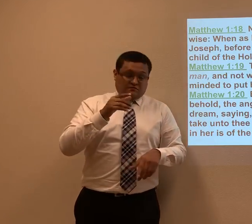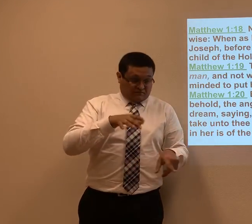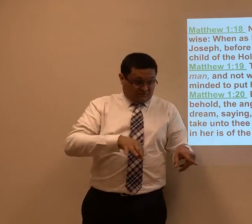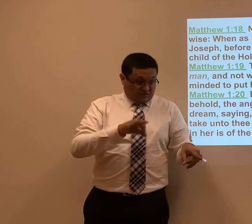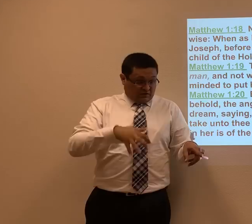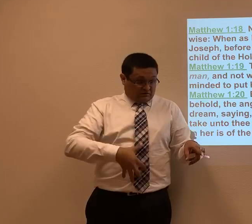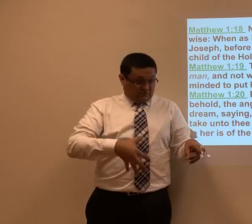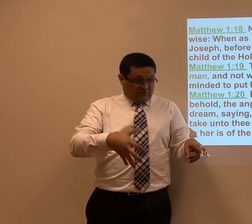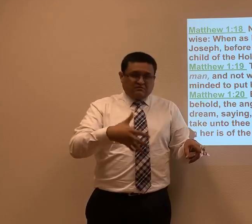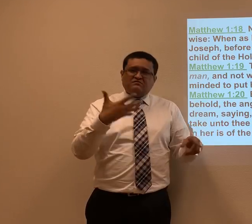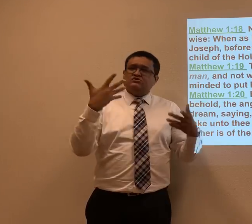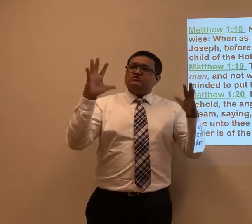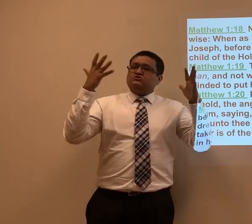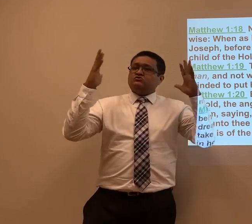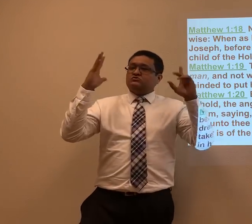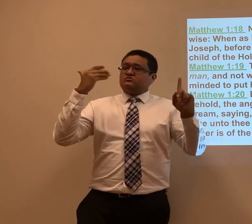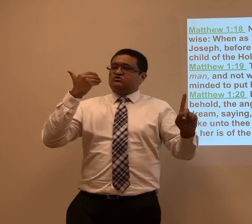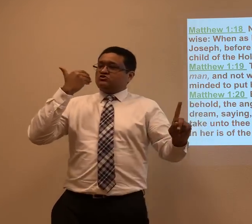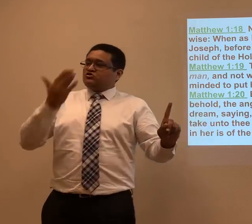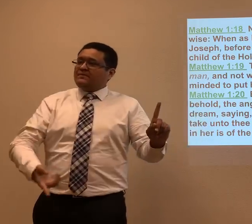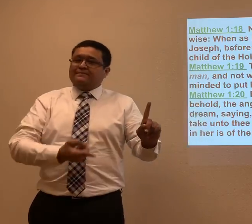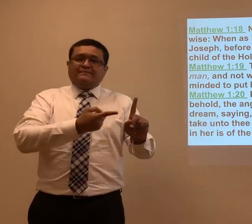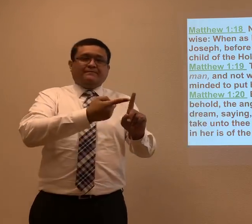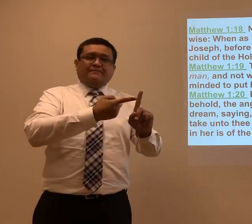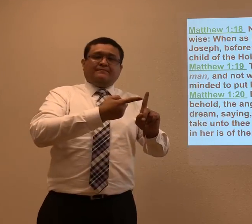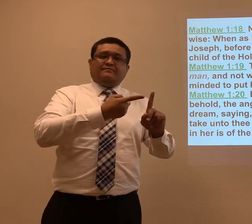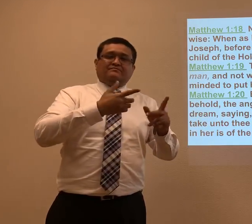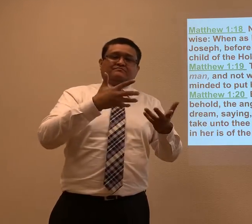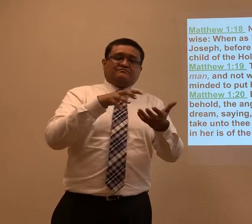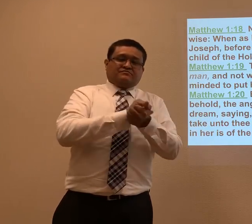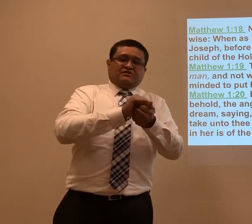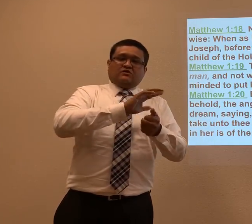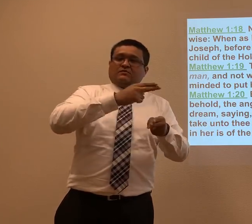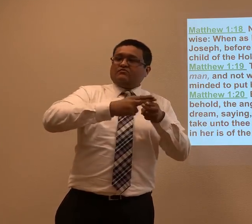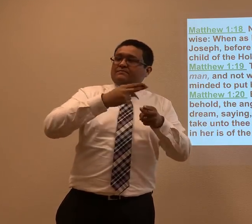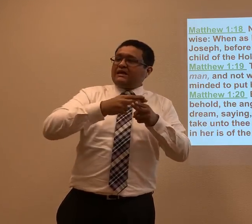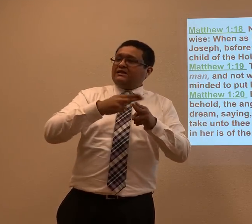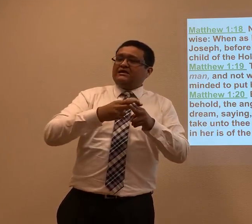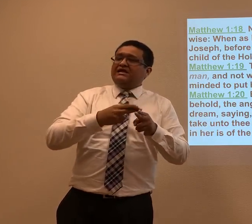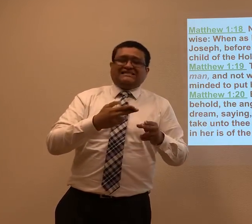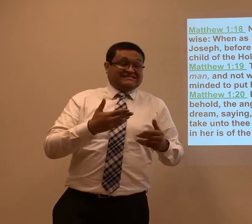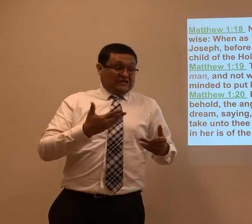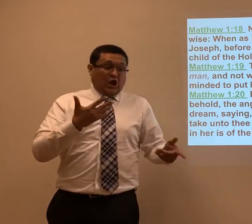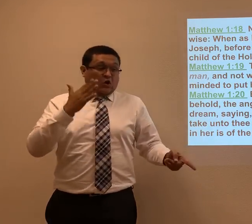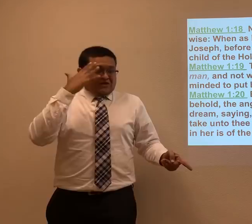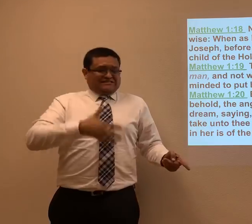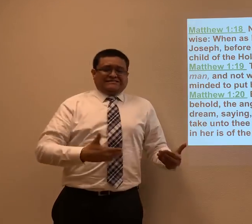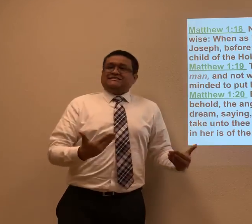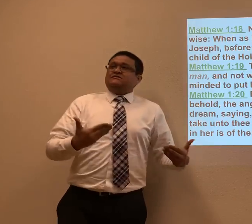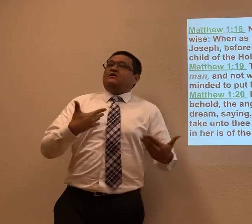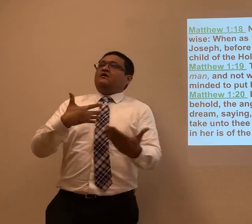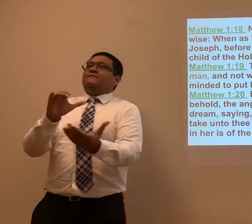the Jewish people, they would notice that she was pregnant already, and it would be a shame unto her, and it would destroy her